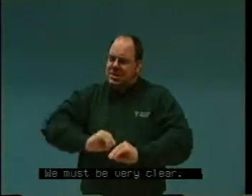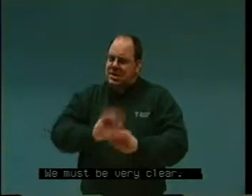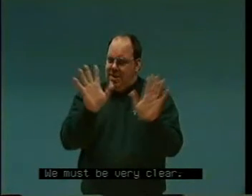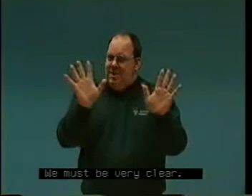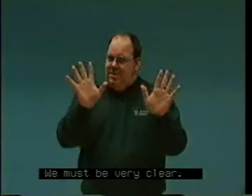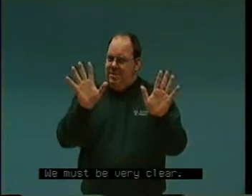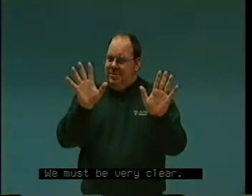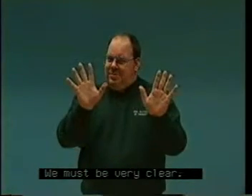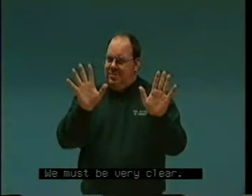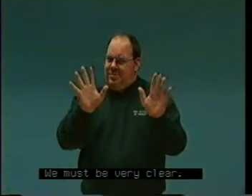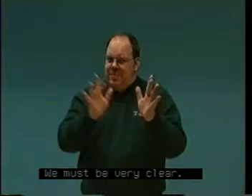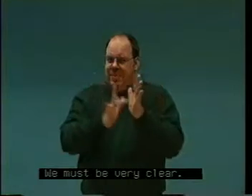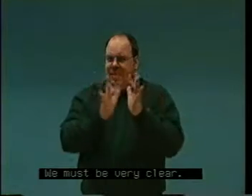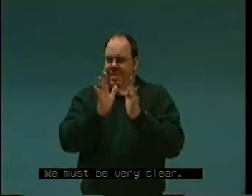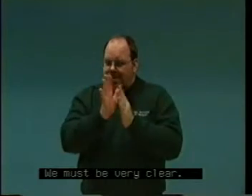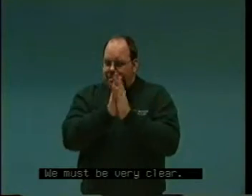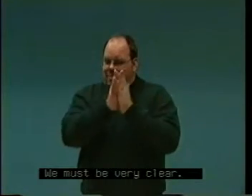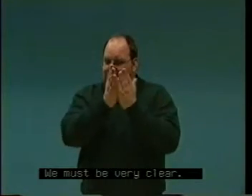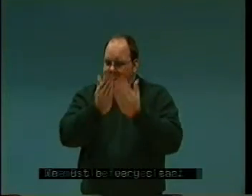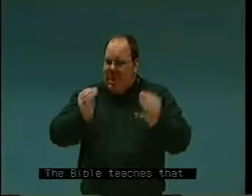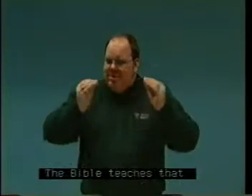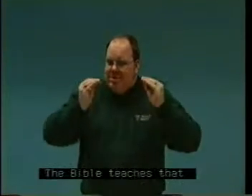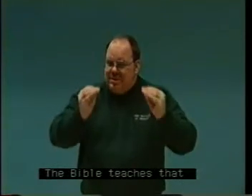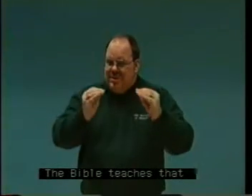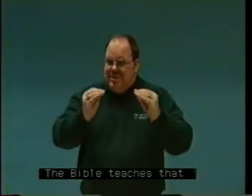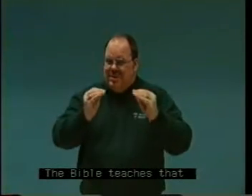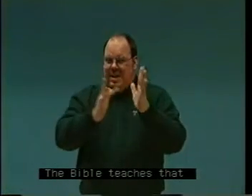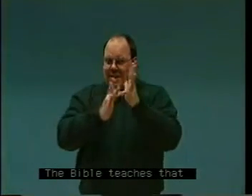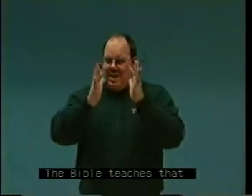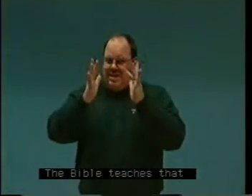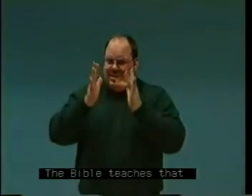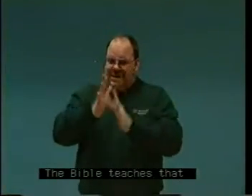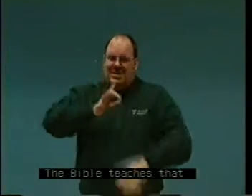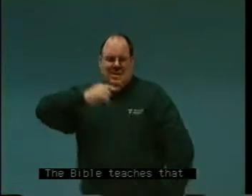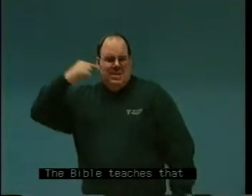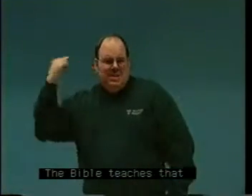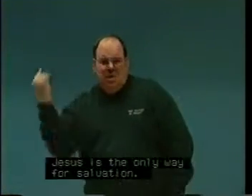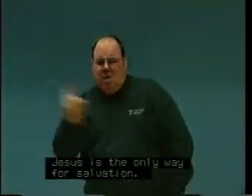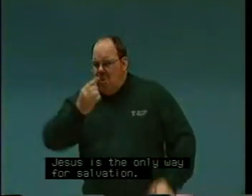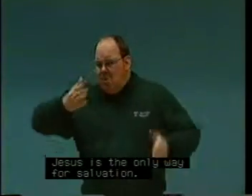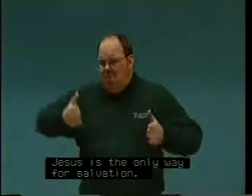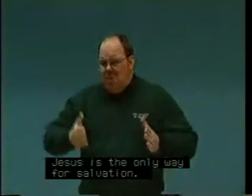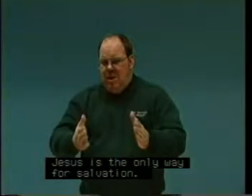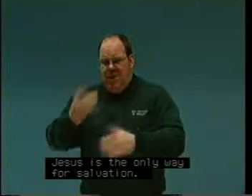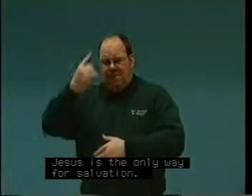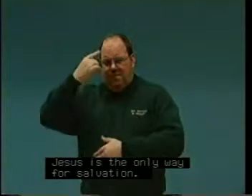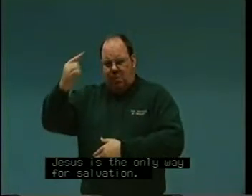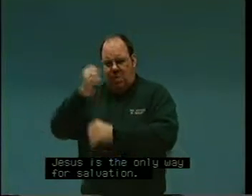We must be very clear. The Bible teaches that Jesus is the